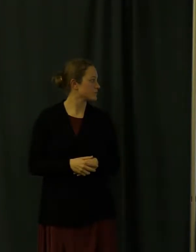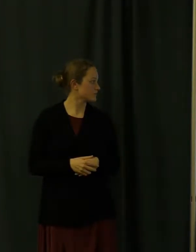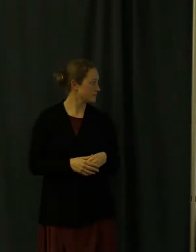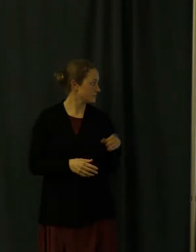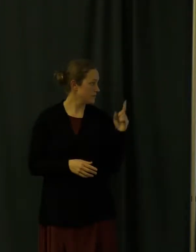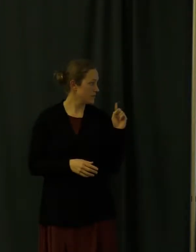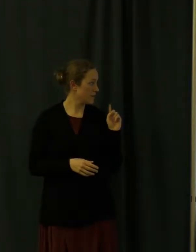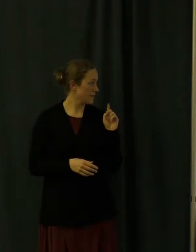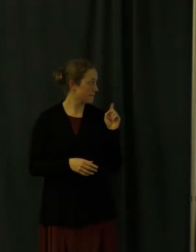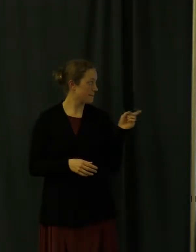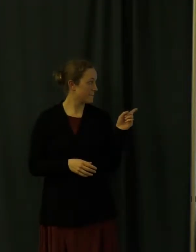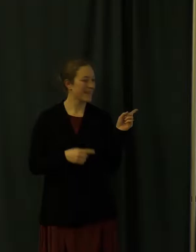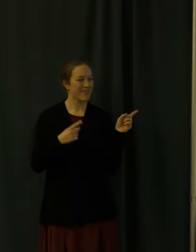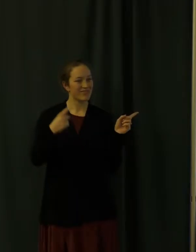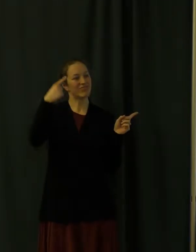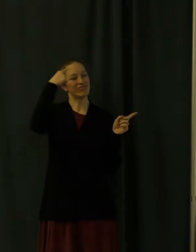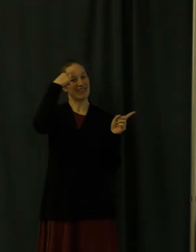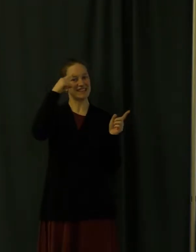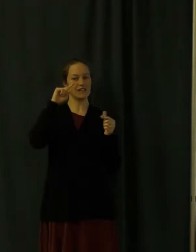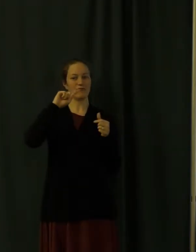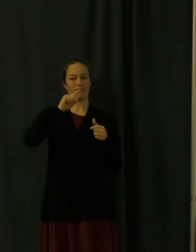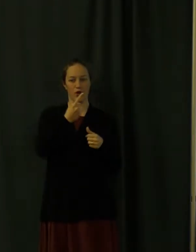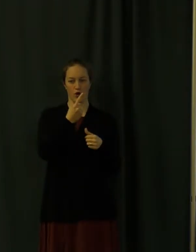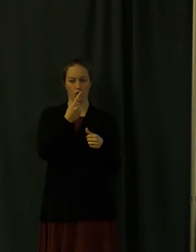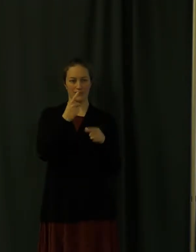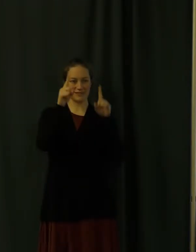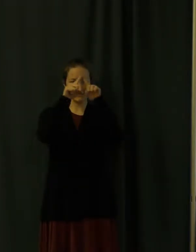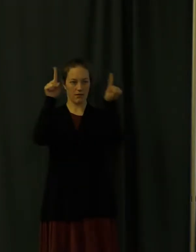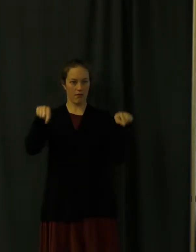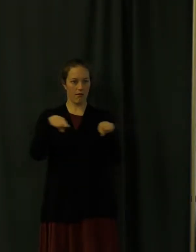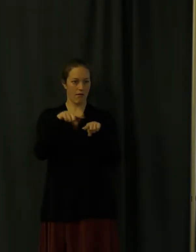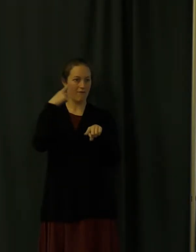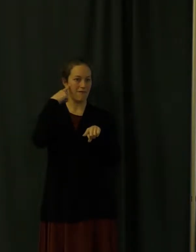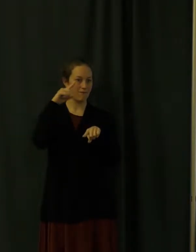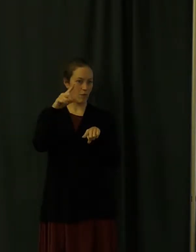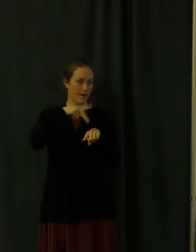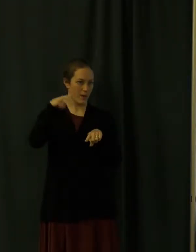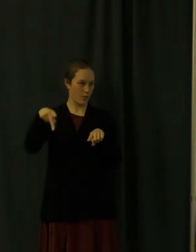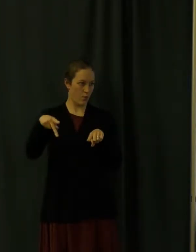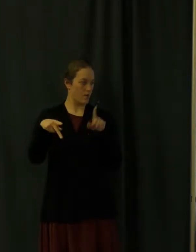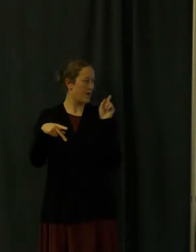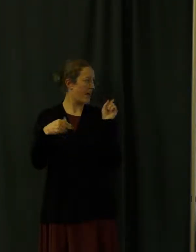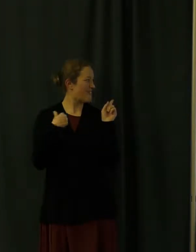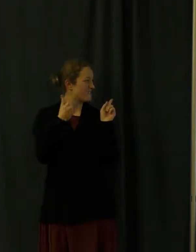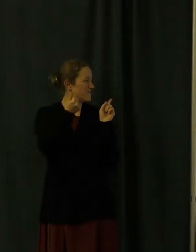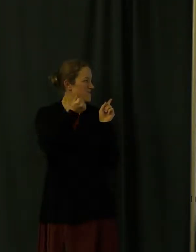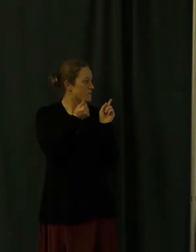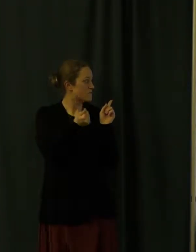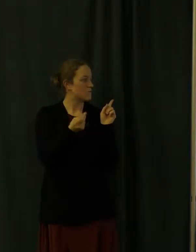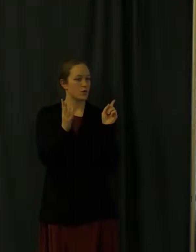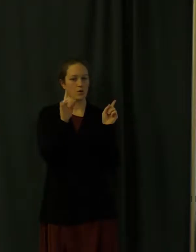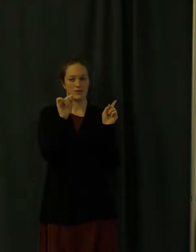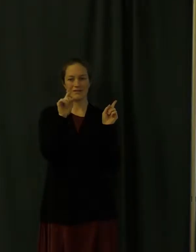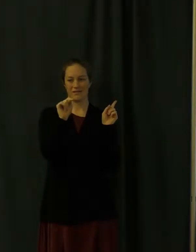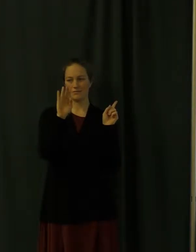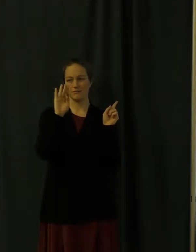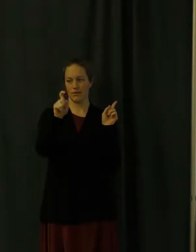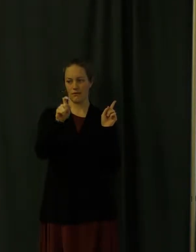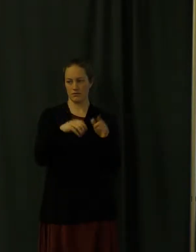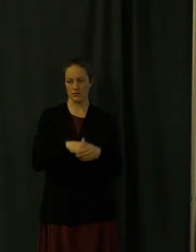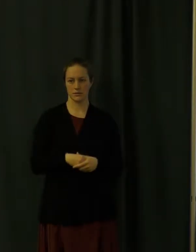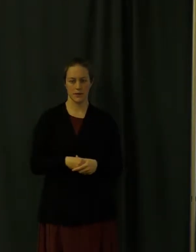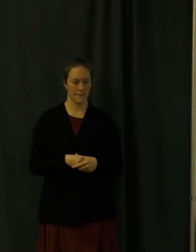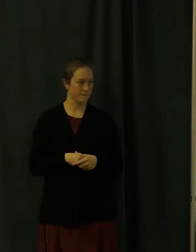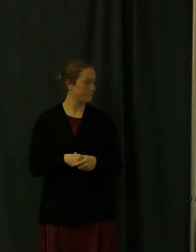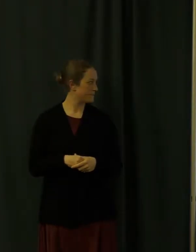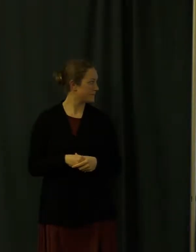is it thinks it's like the first, slide of a slideshow. There's a couple text boxes in here. I can move